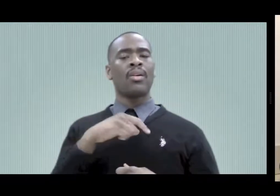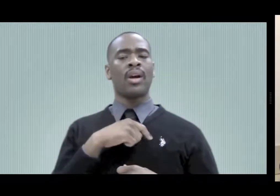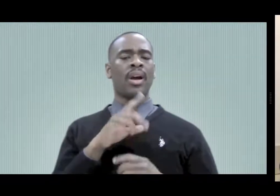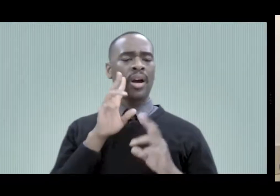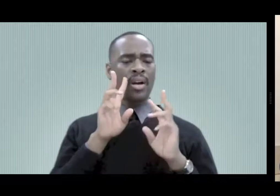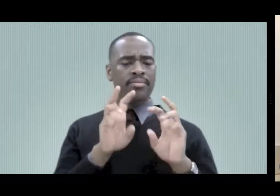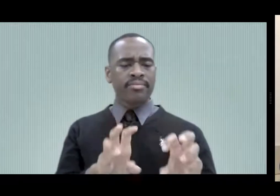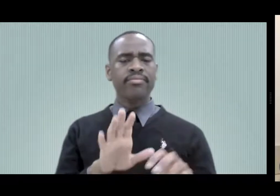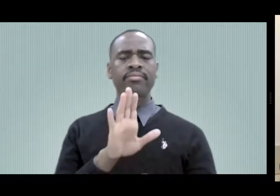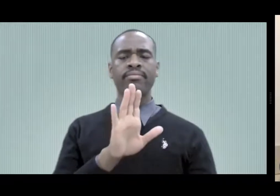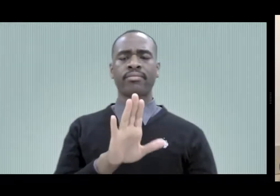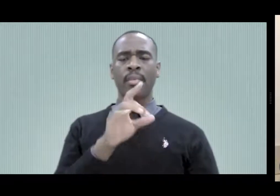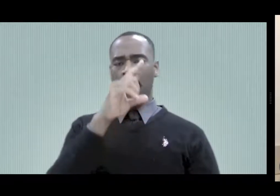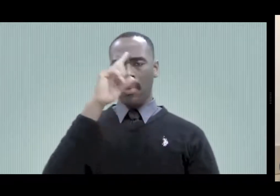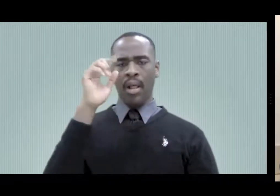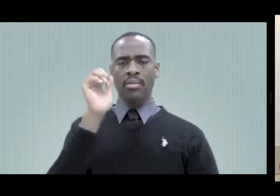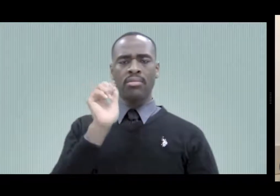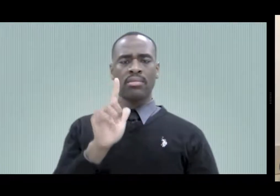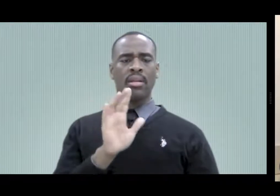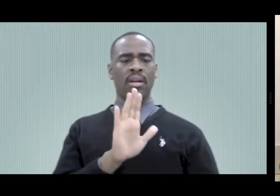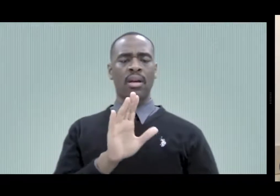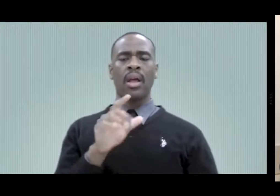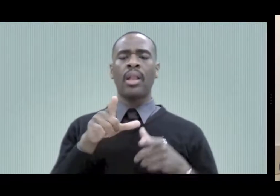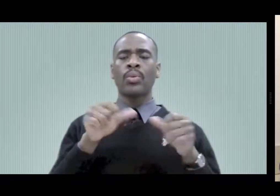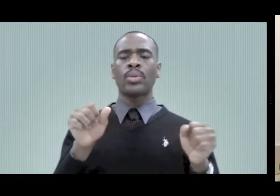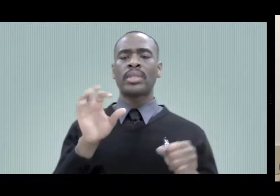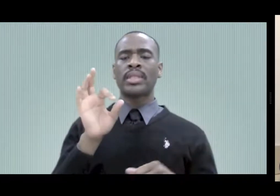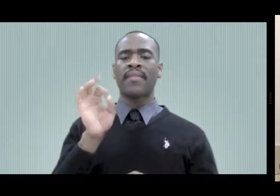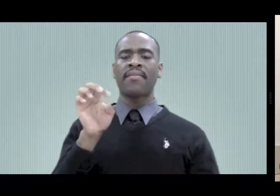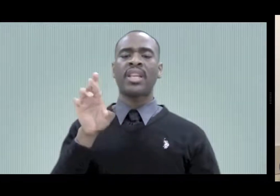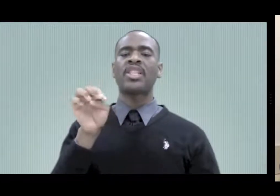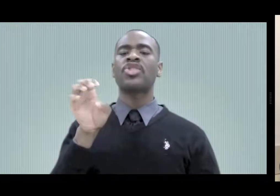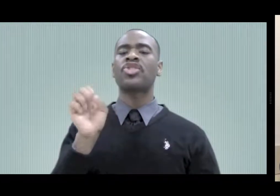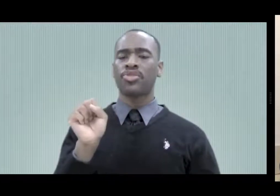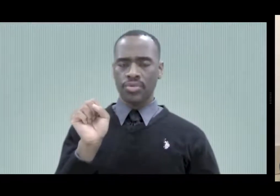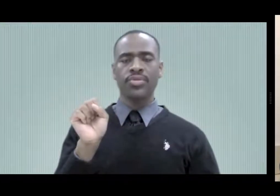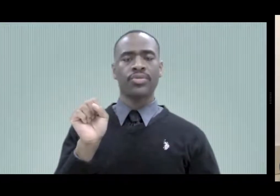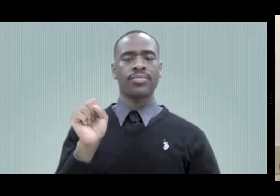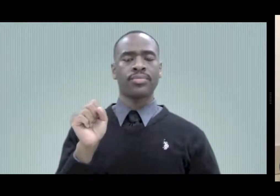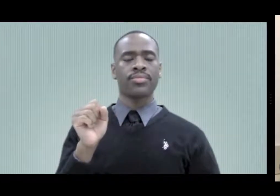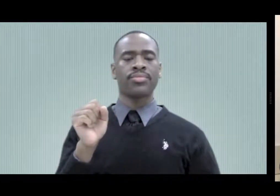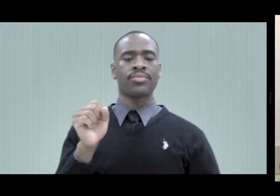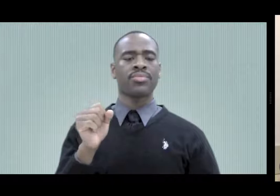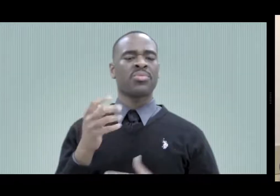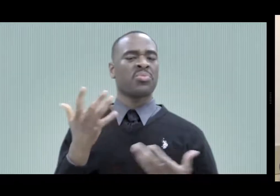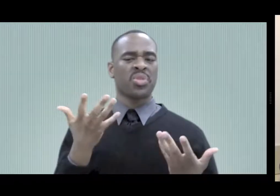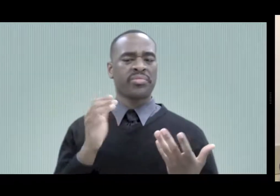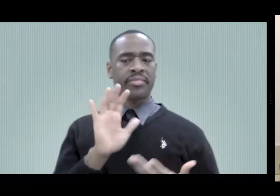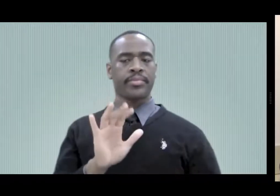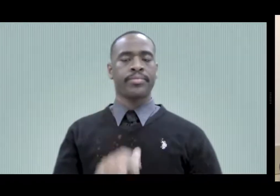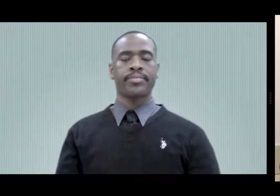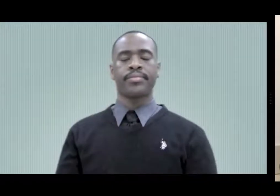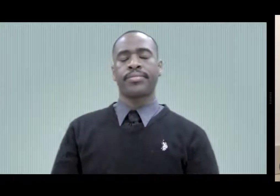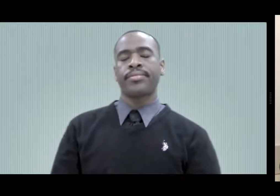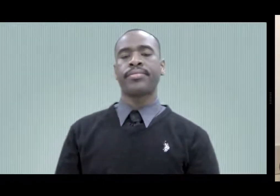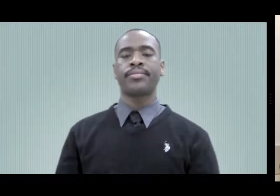So we separated these groups into two different age groups for each state.